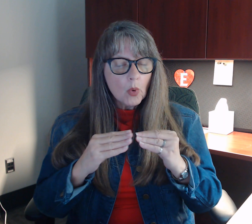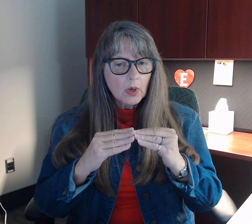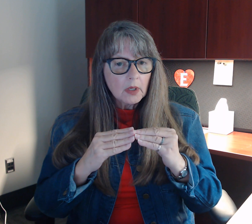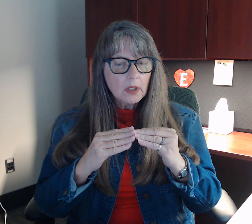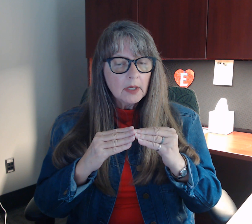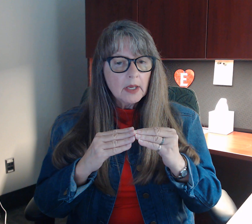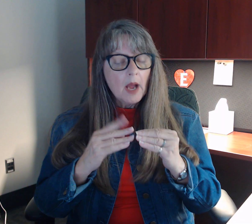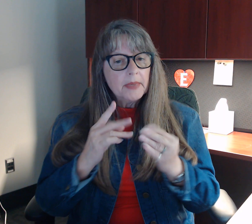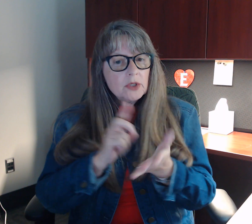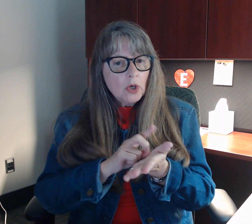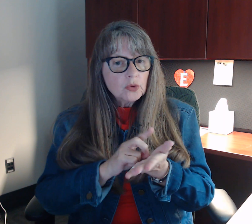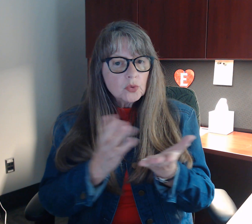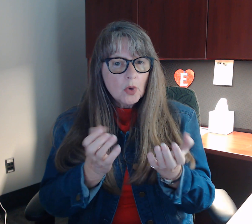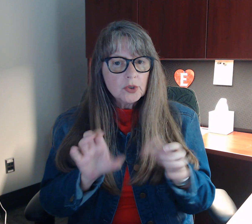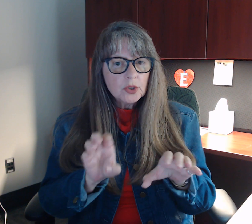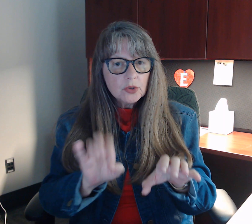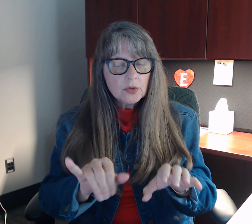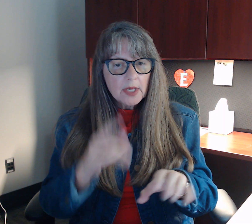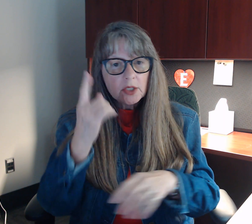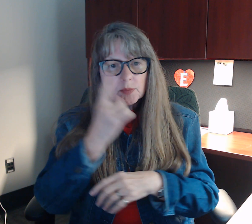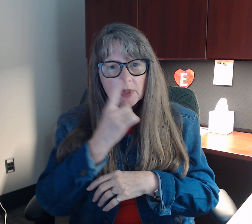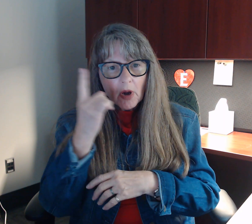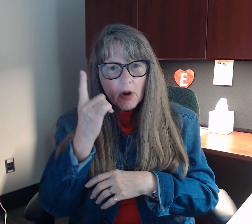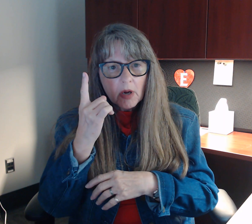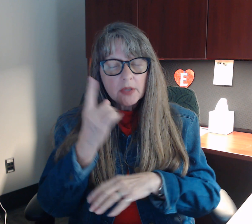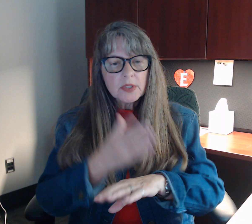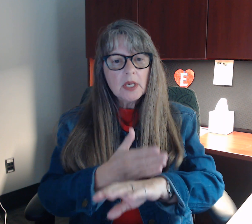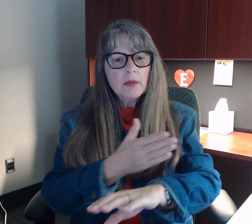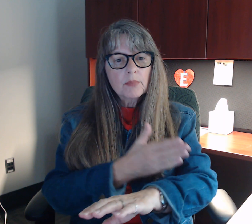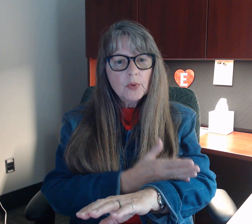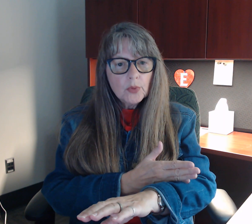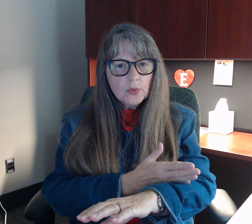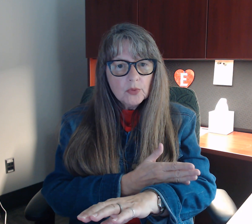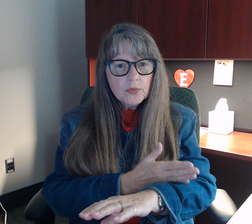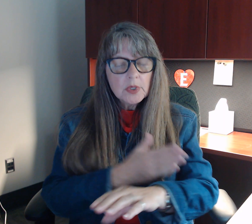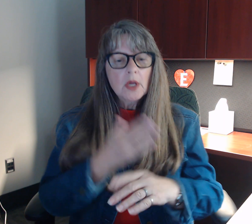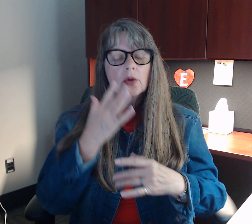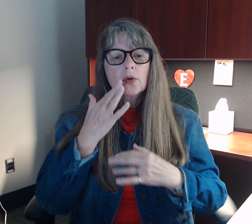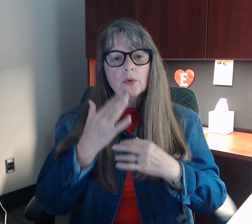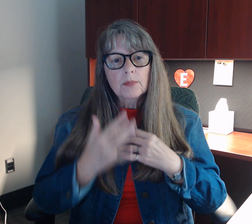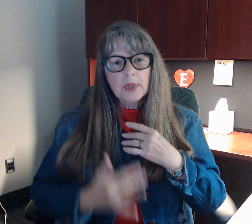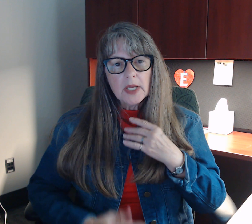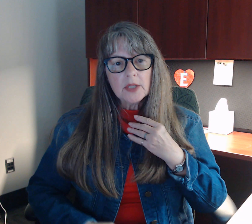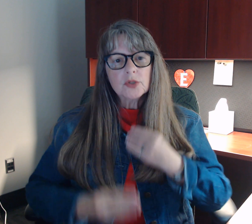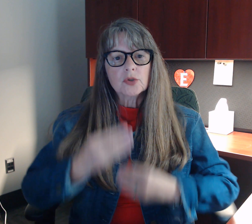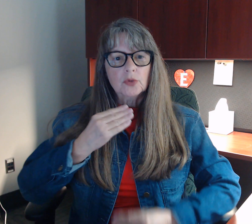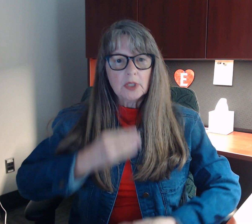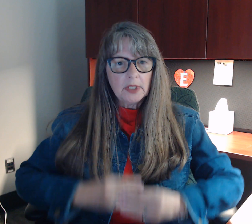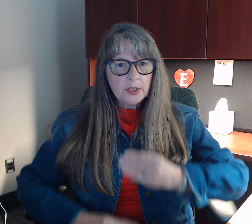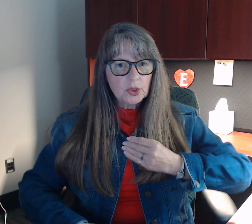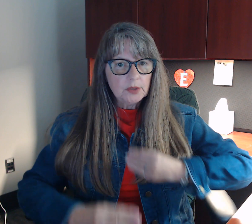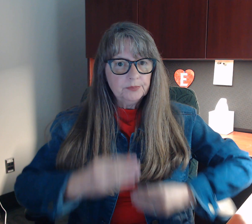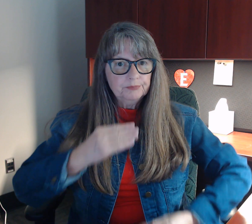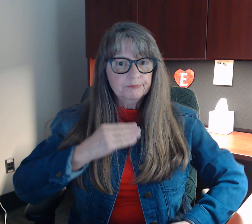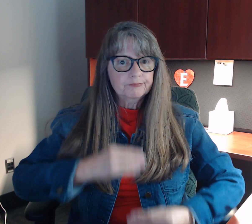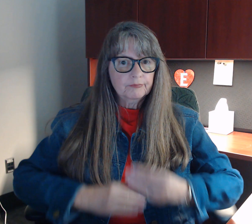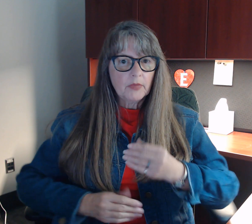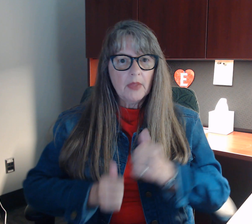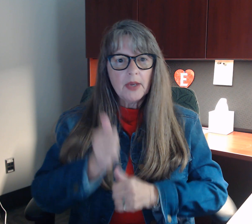more, I mean doctors want you to do that, is because it improves your blood circulation. And that is the